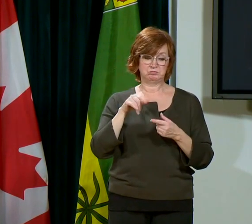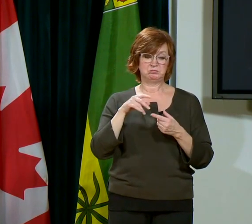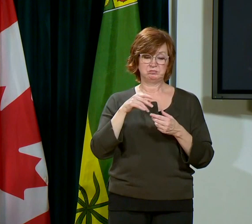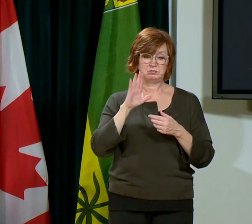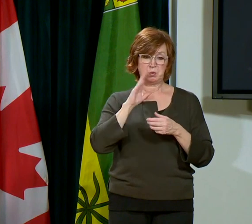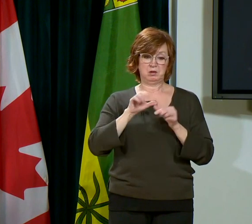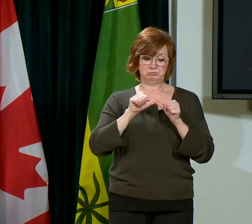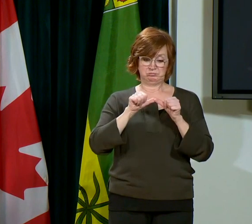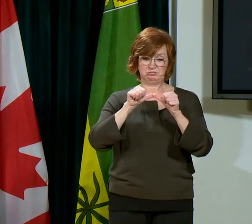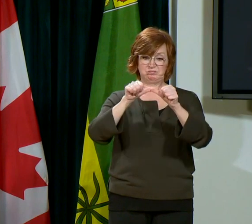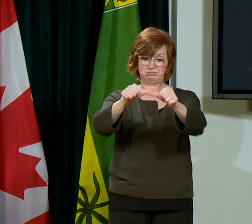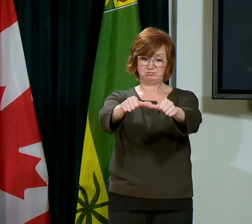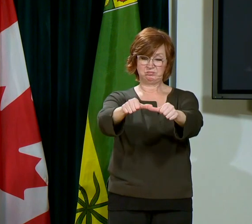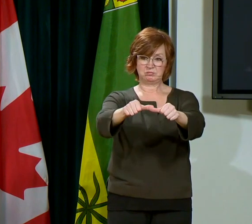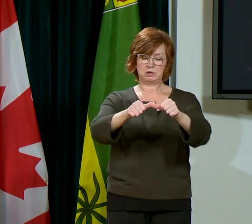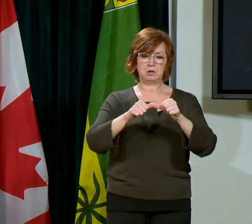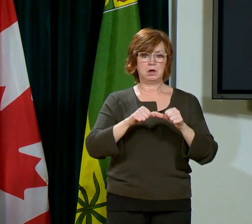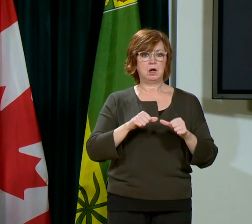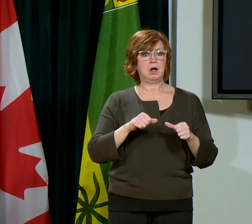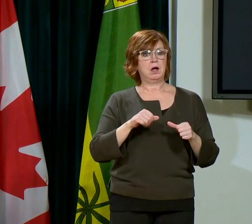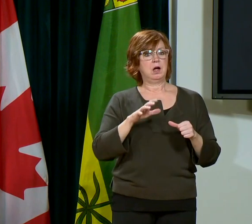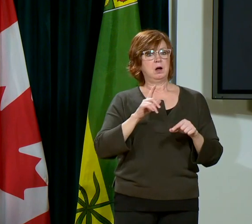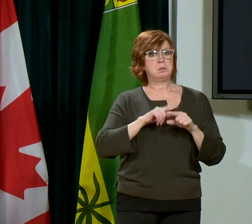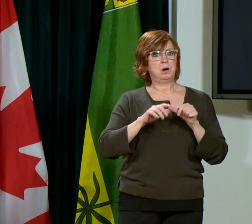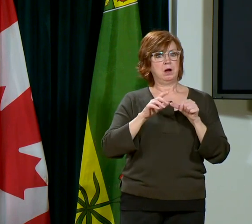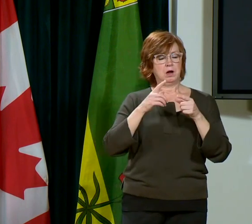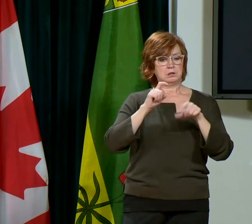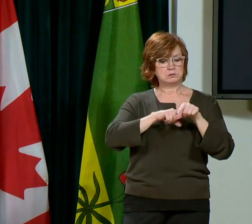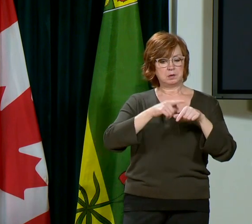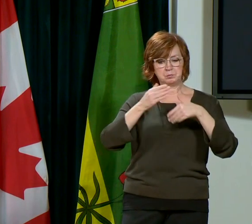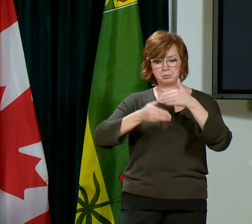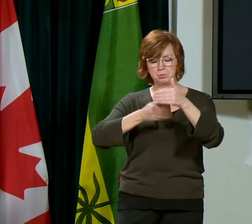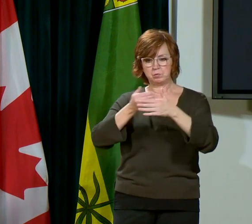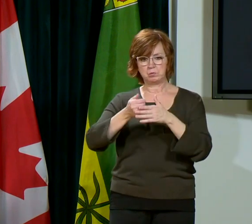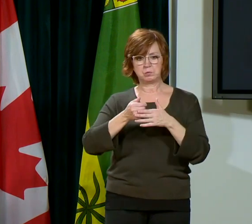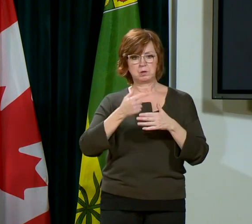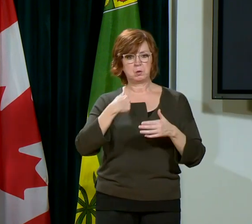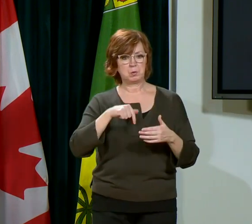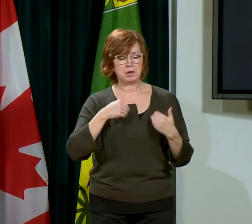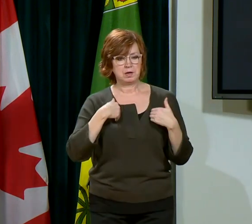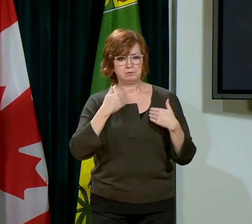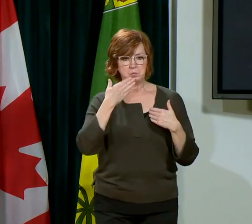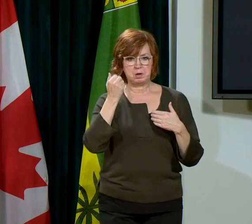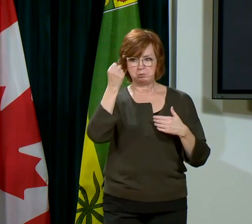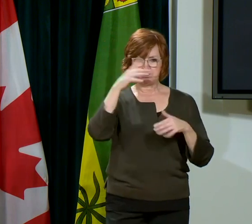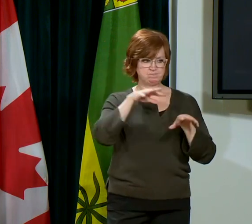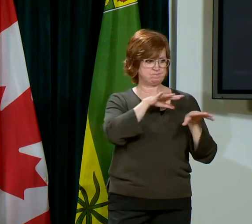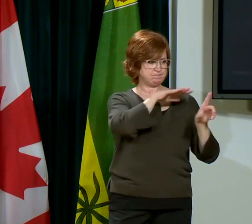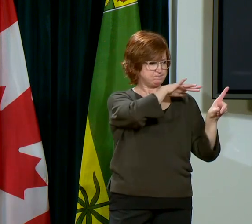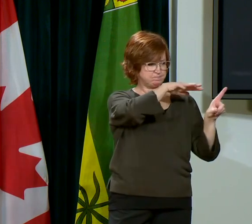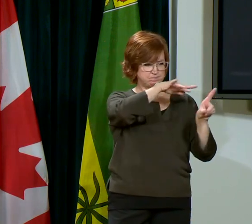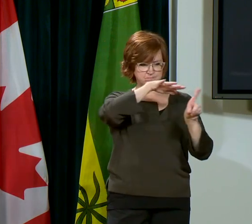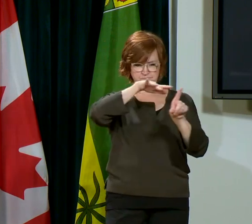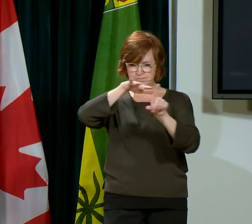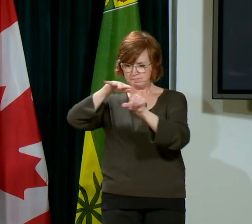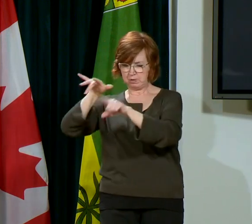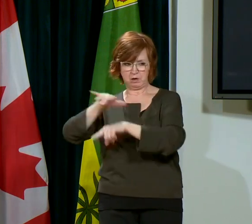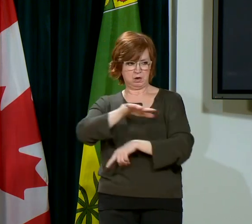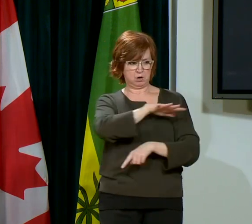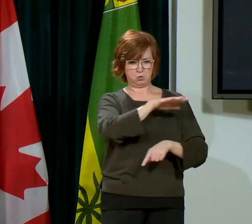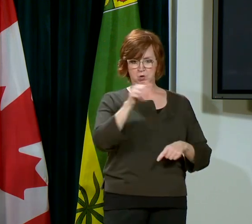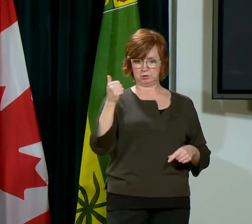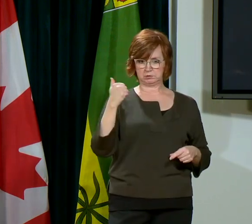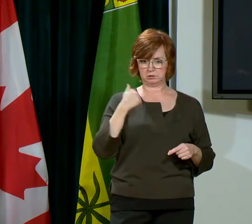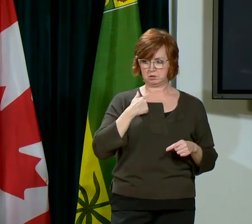what the risk is in Saskatchewan and in Canada generally, and how the risk from importation is